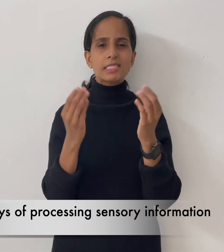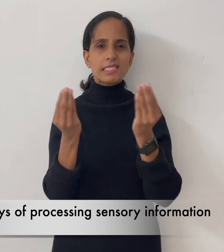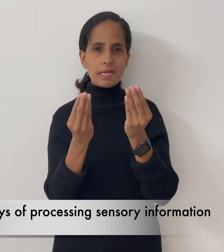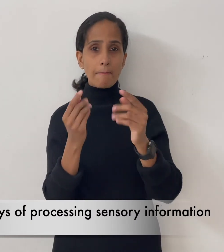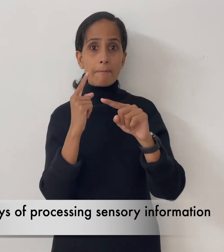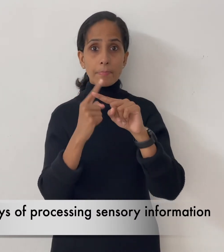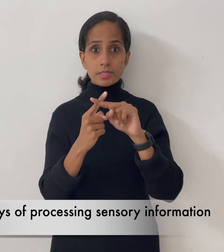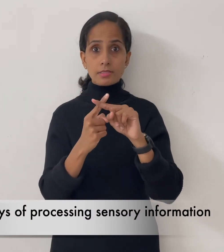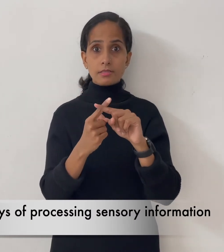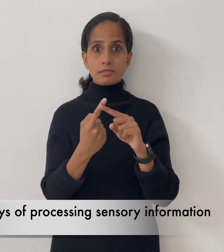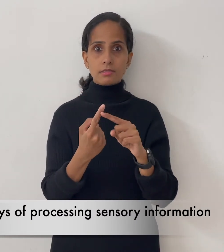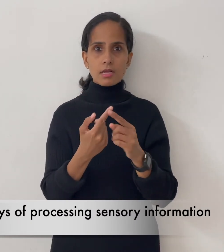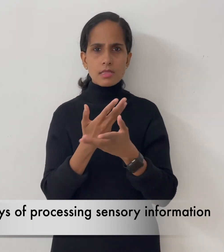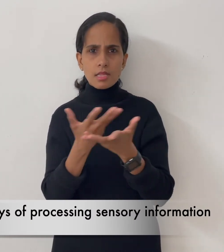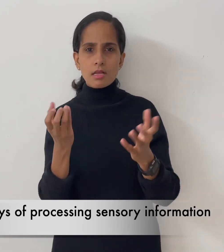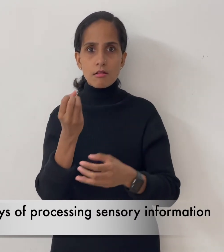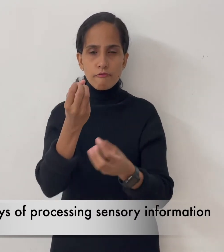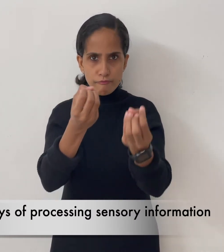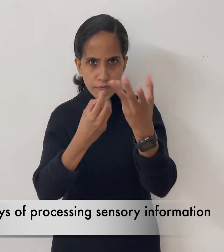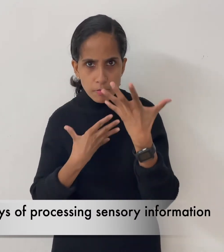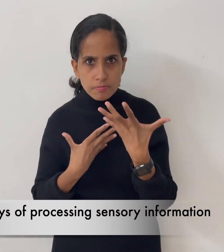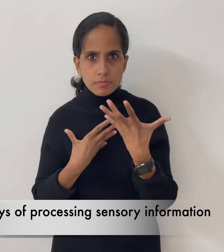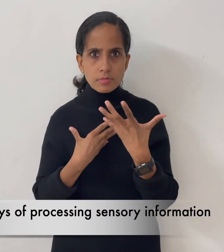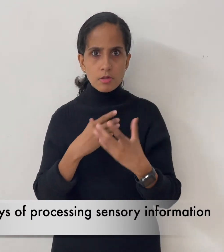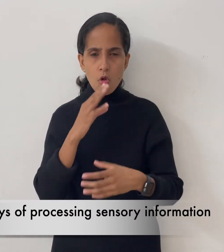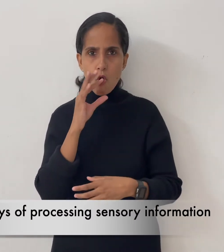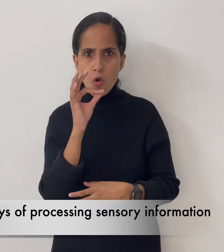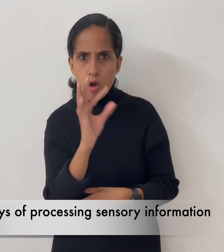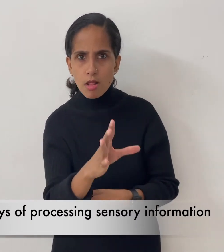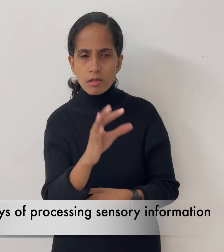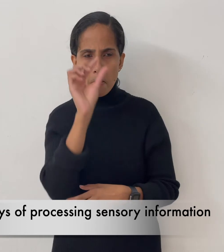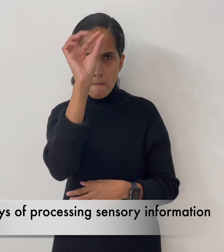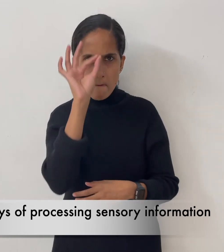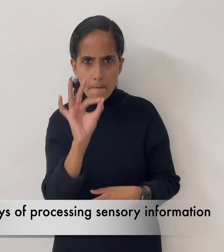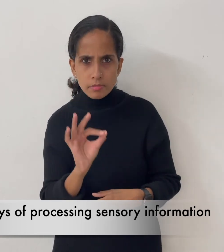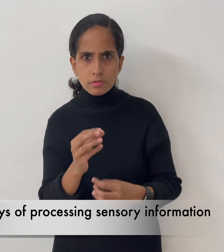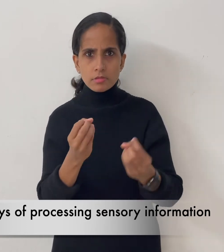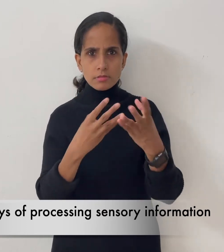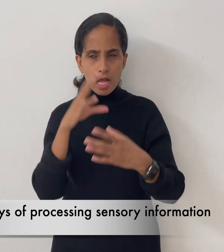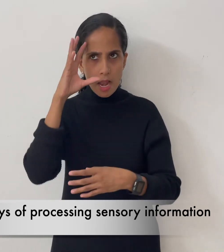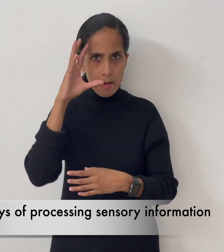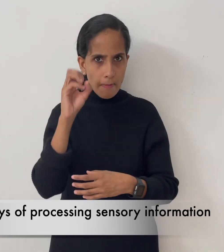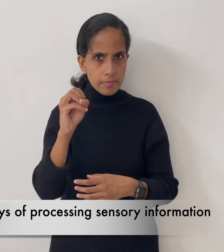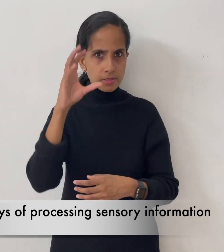and particular ways of processing sensory information.